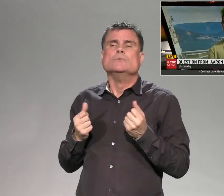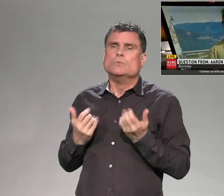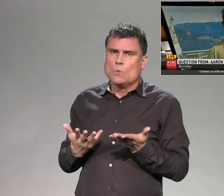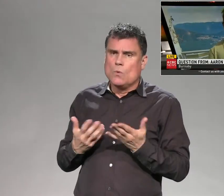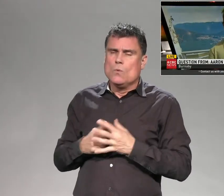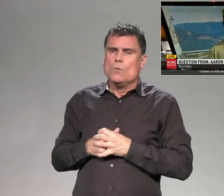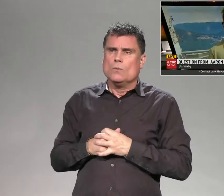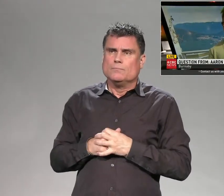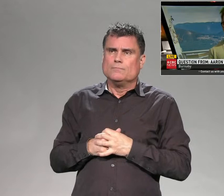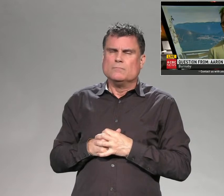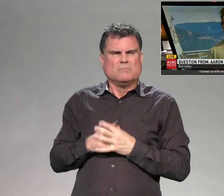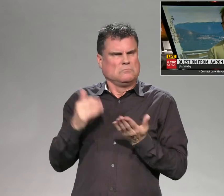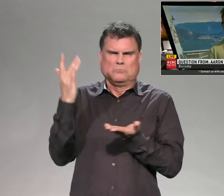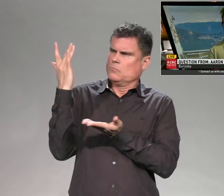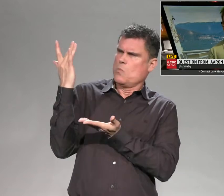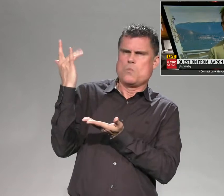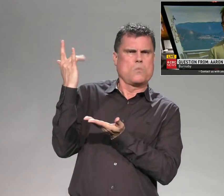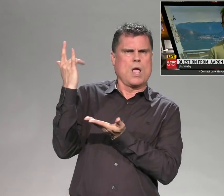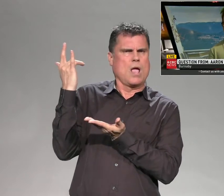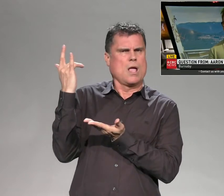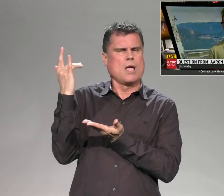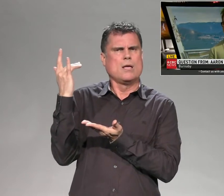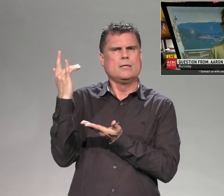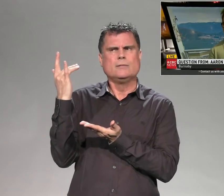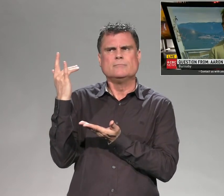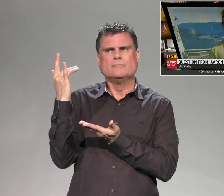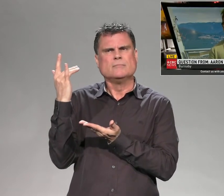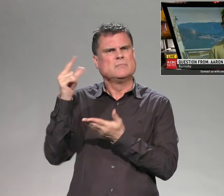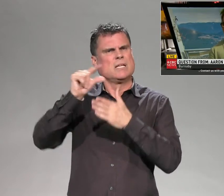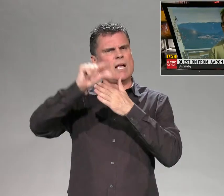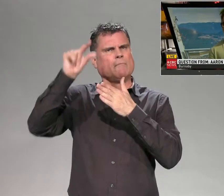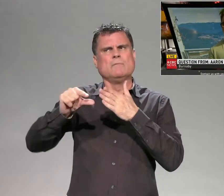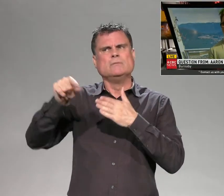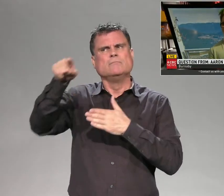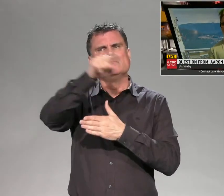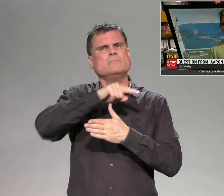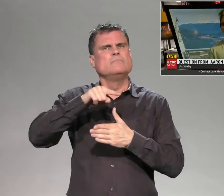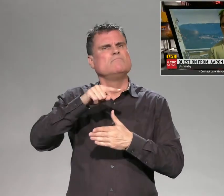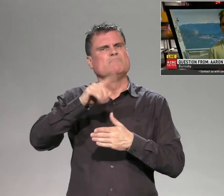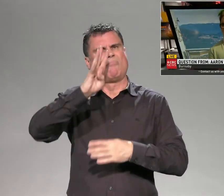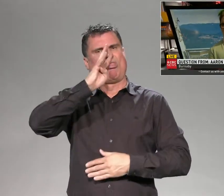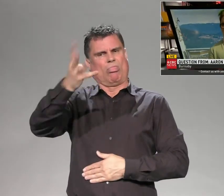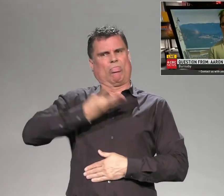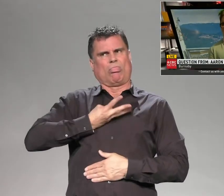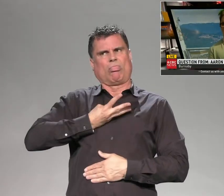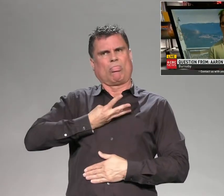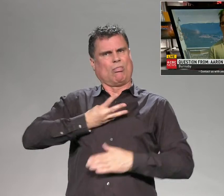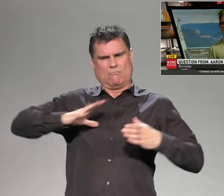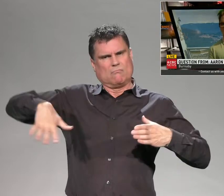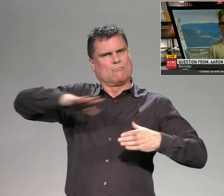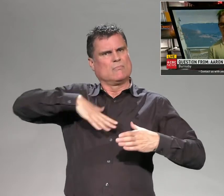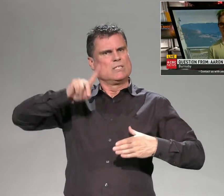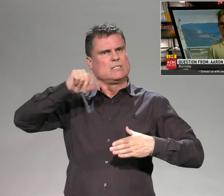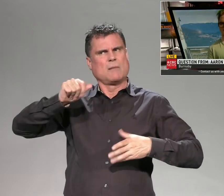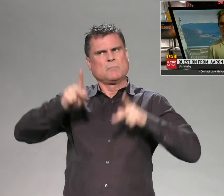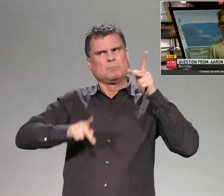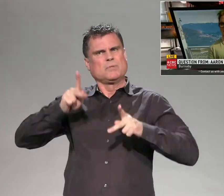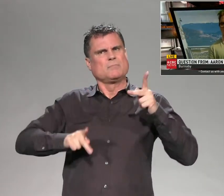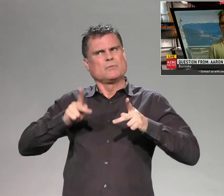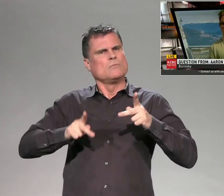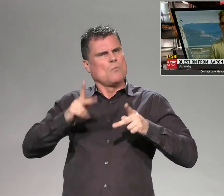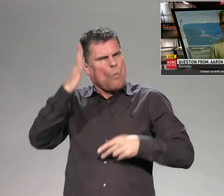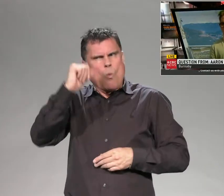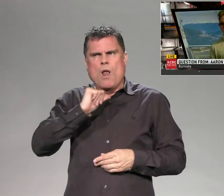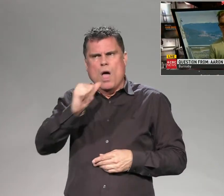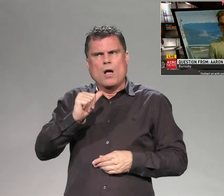Why doesn't a government listen to disabled people and give a vaccine? Give us a vaccine right